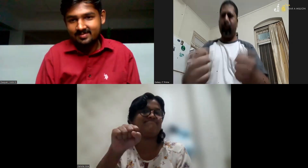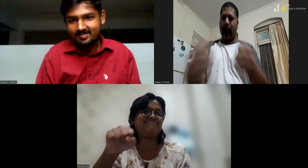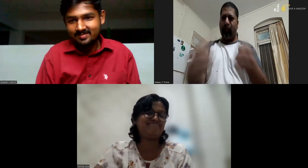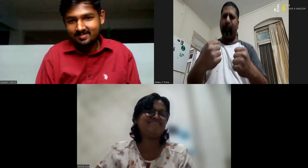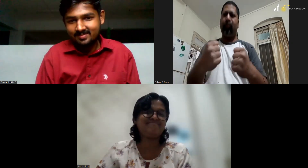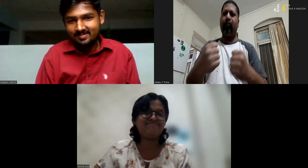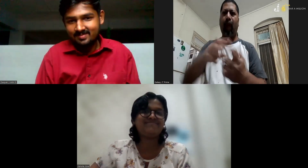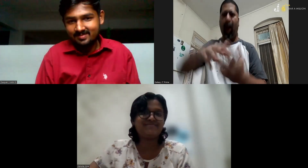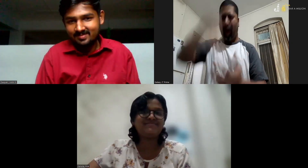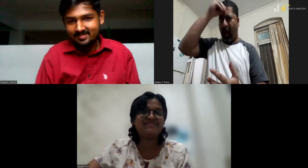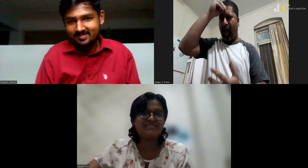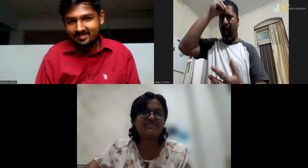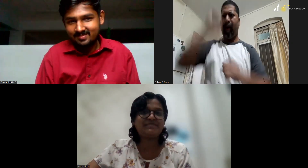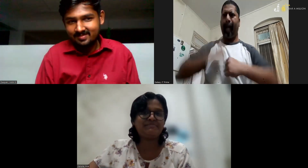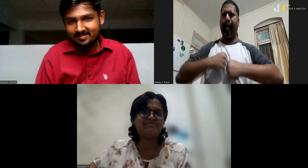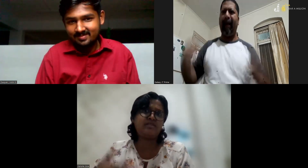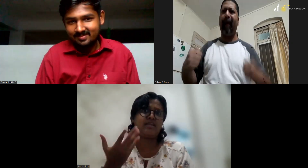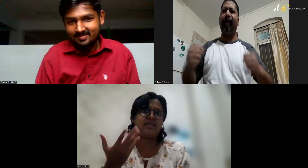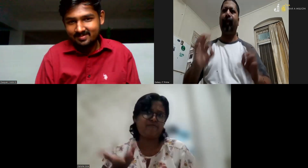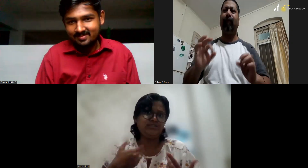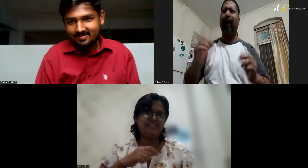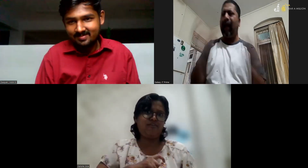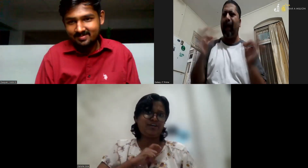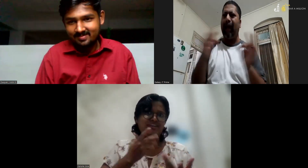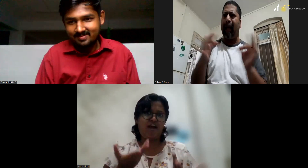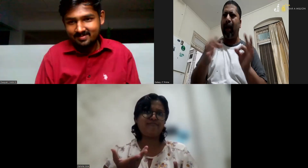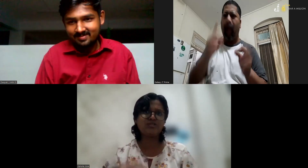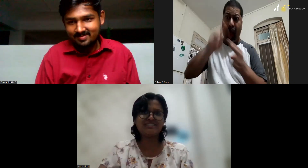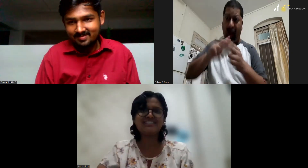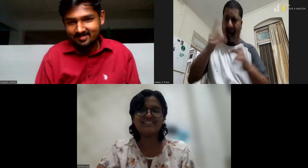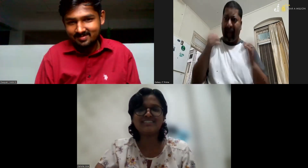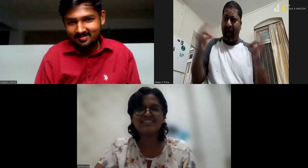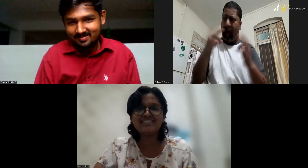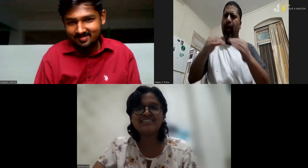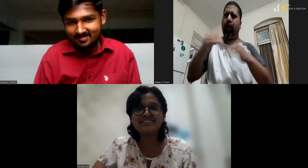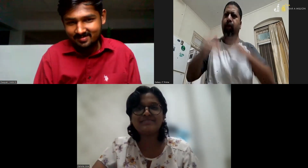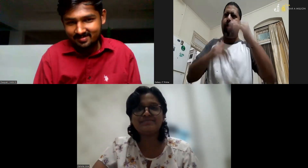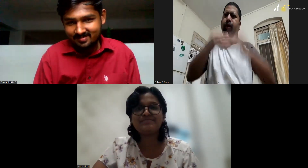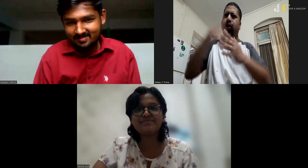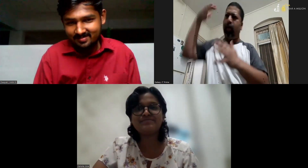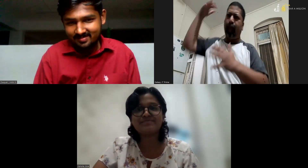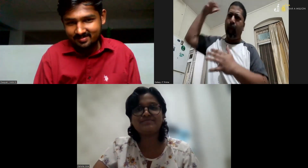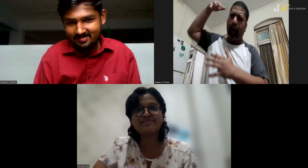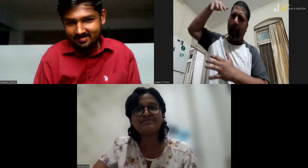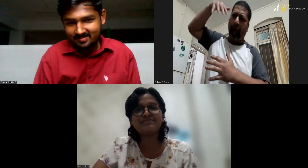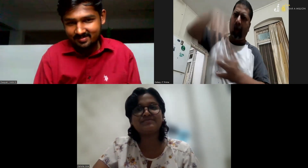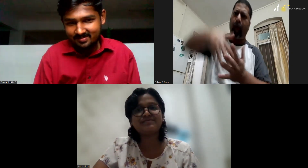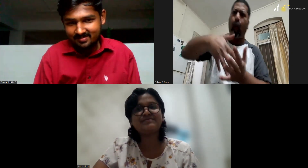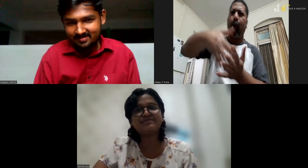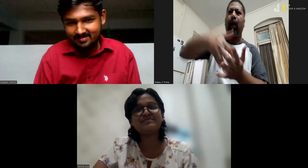So see, confidence is really very important. And this is how you can come up. Yes, it